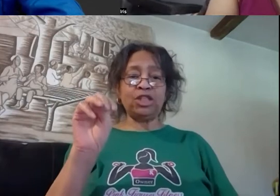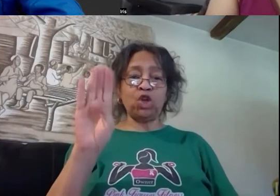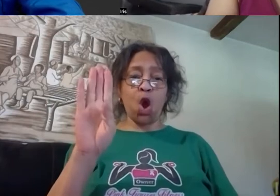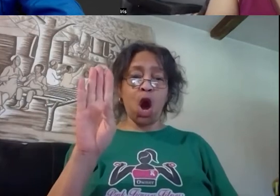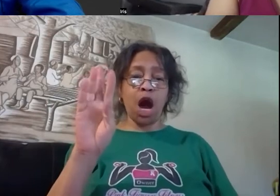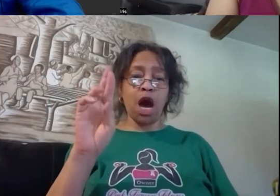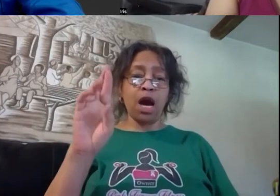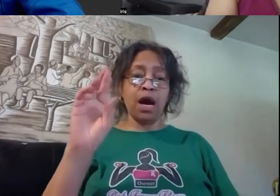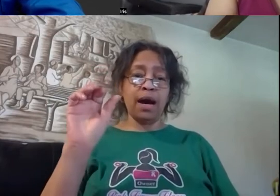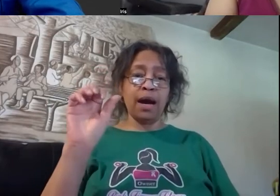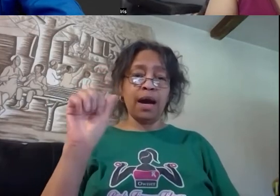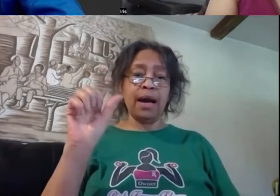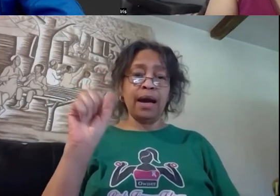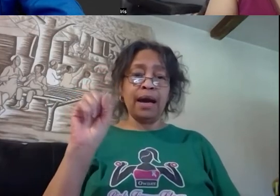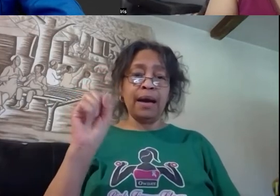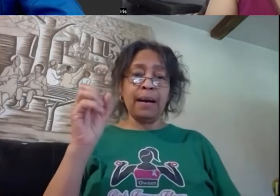ambassador.